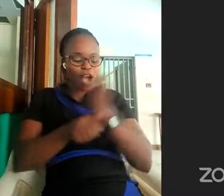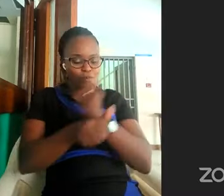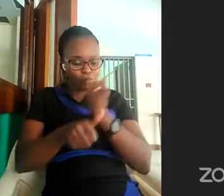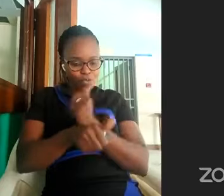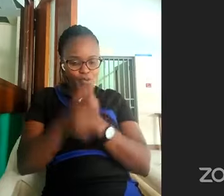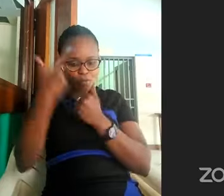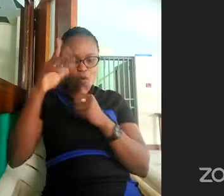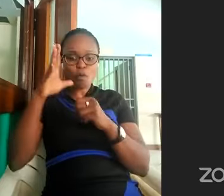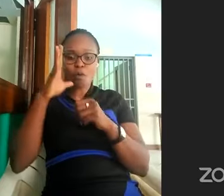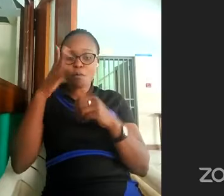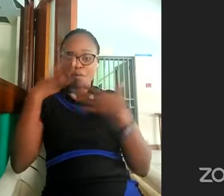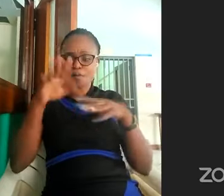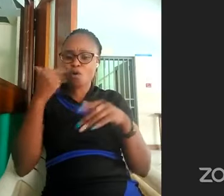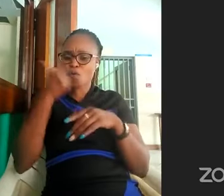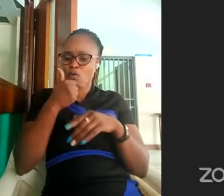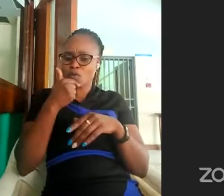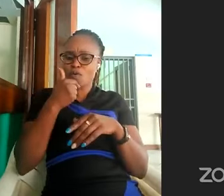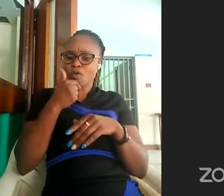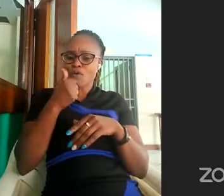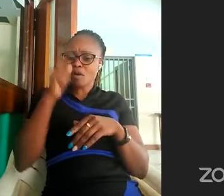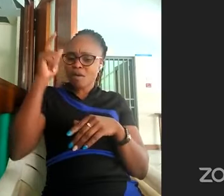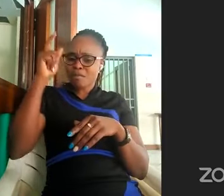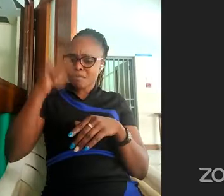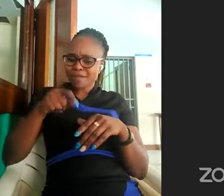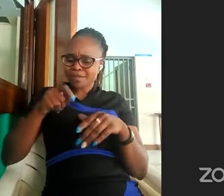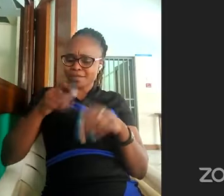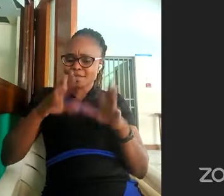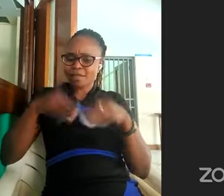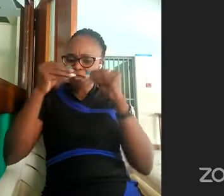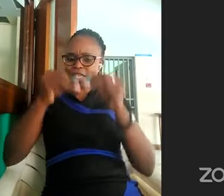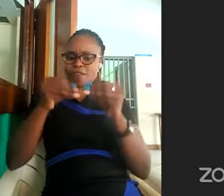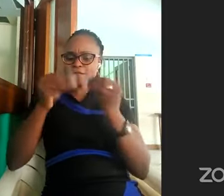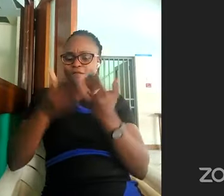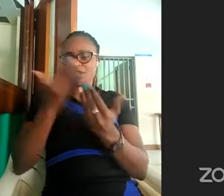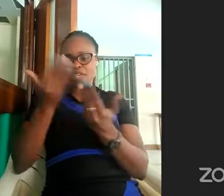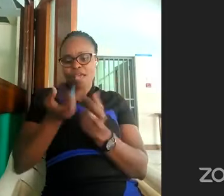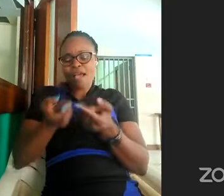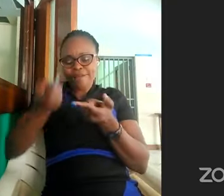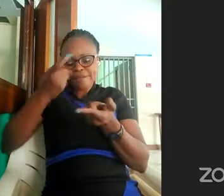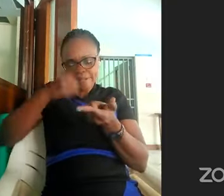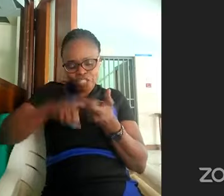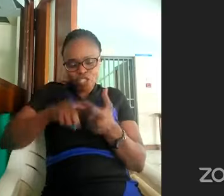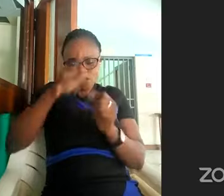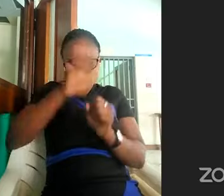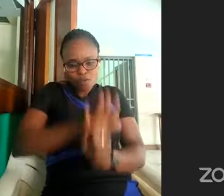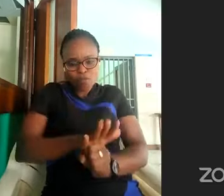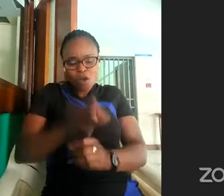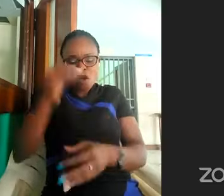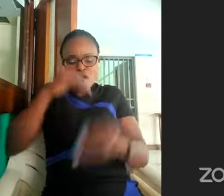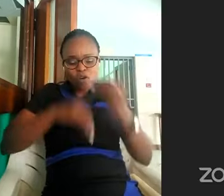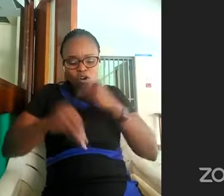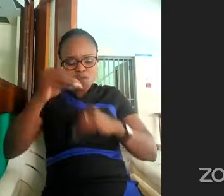protection, and governance. In addition to existing stigma, corruption adds another layer of hurdles in every